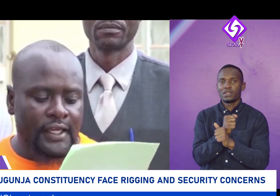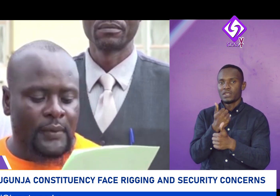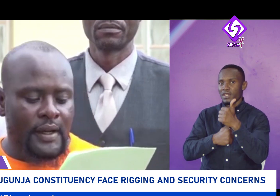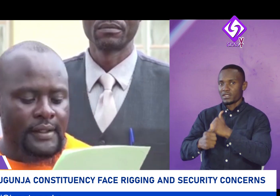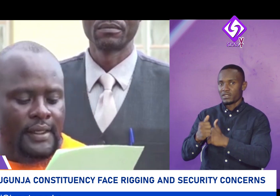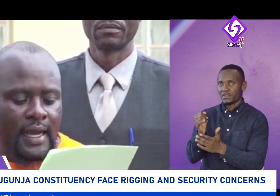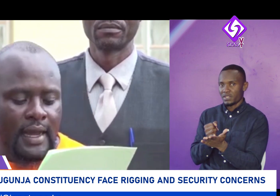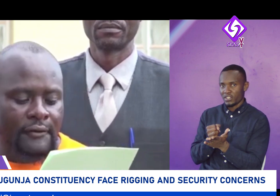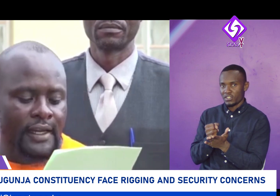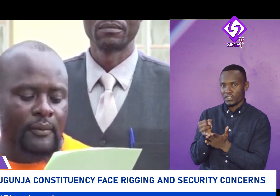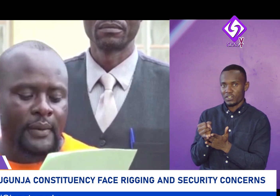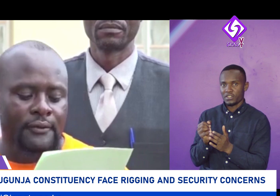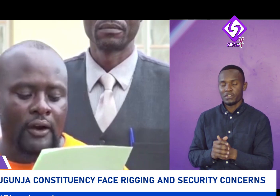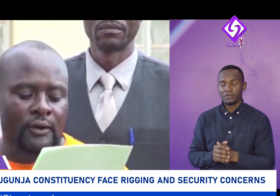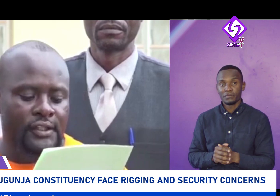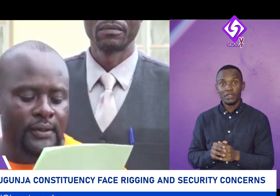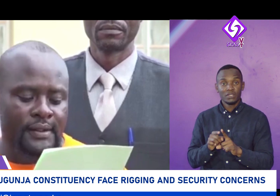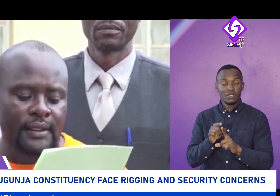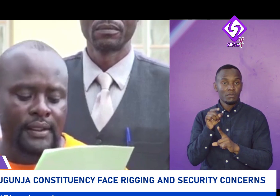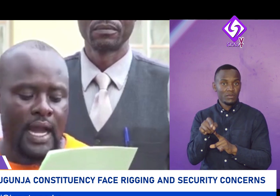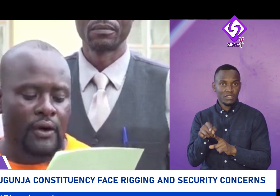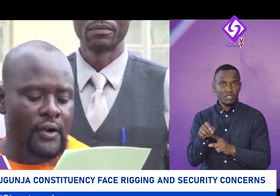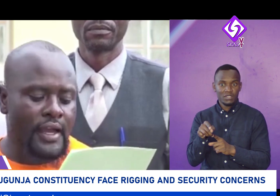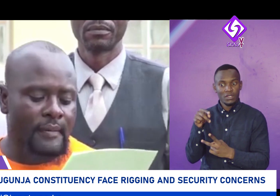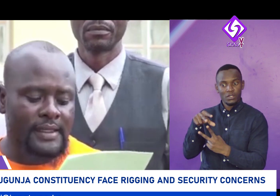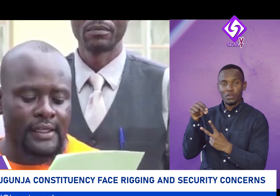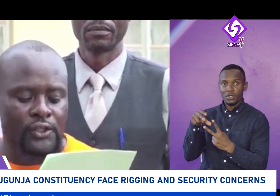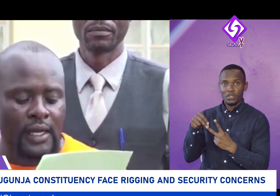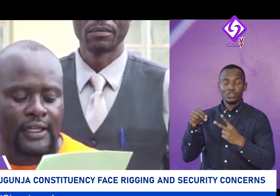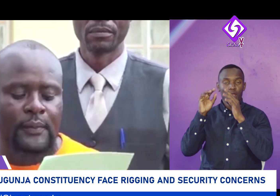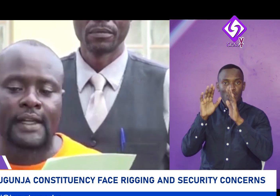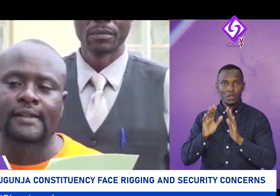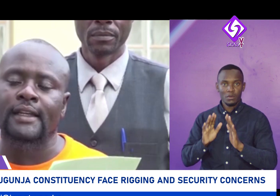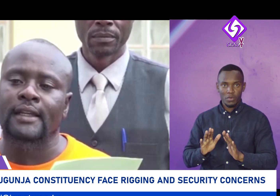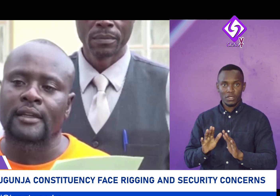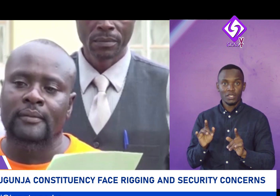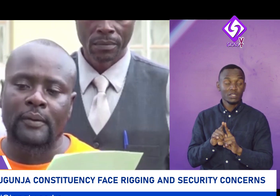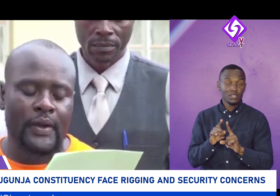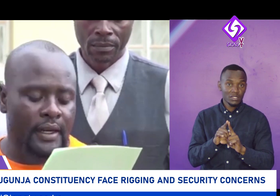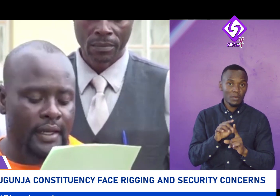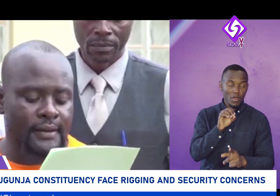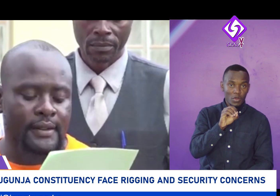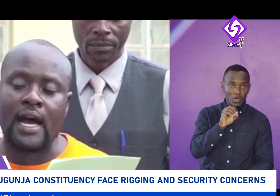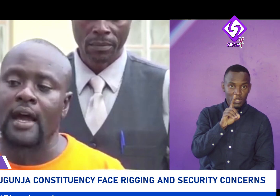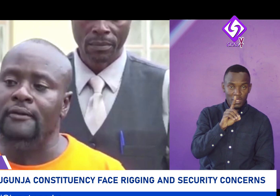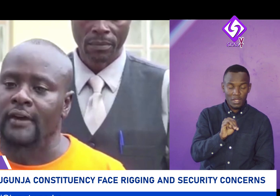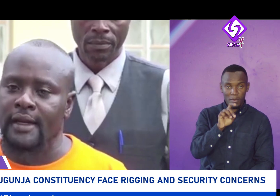These primaries are a defining moment for our constituency, and ODM must ensure transparency, preparedness, and